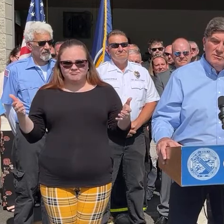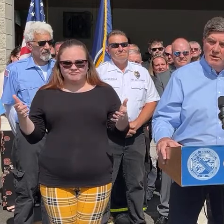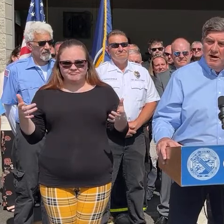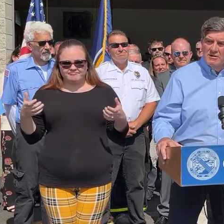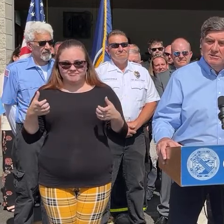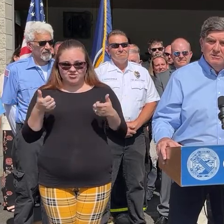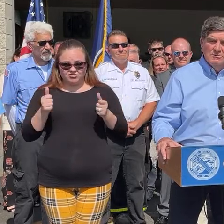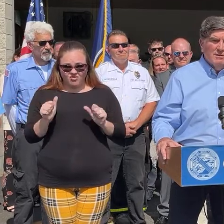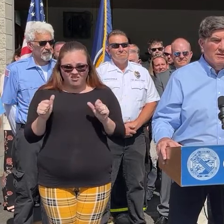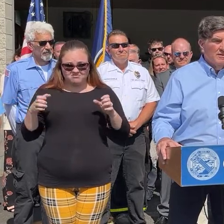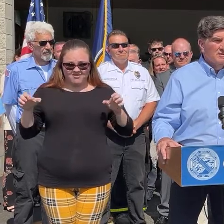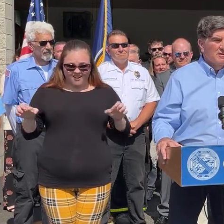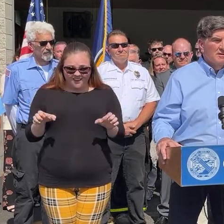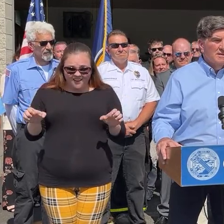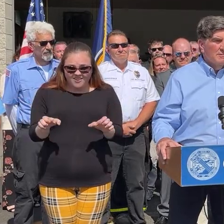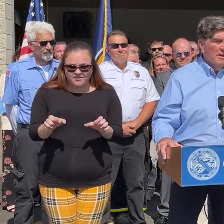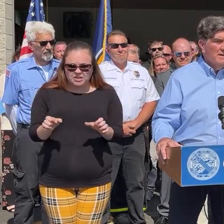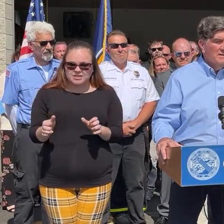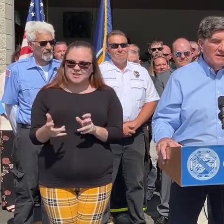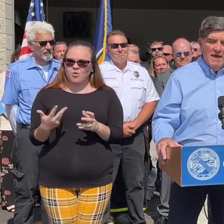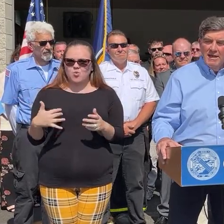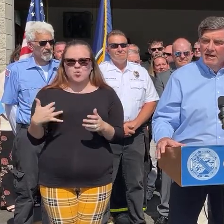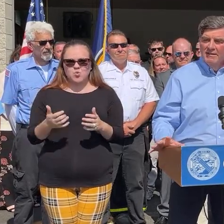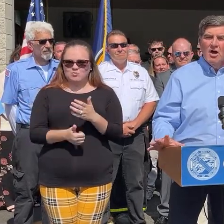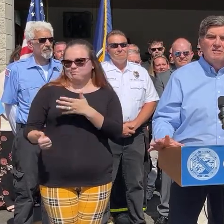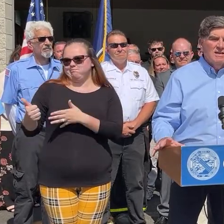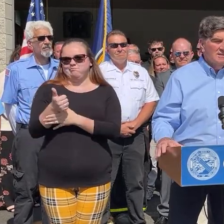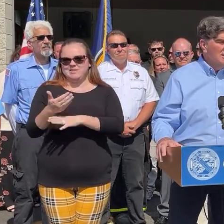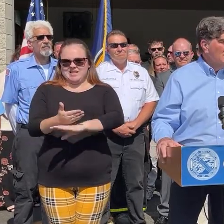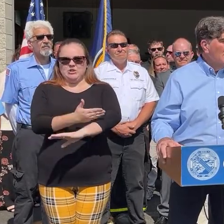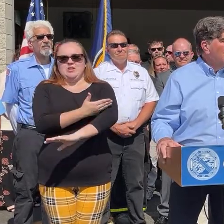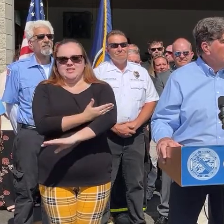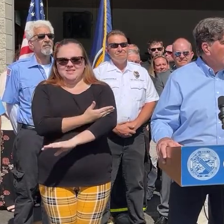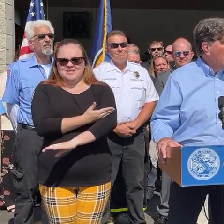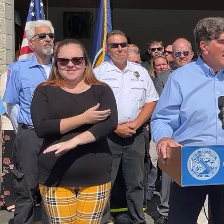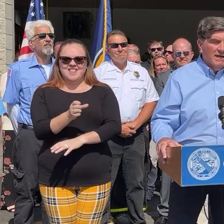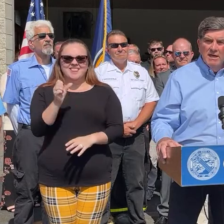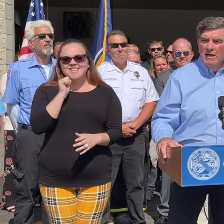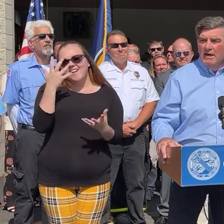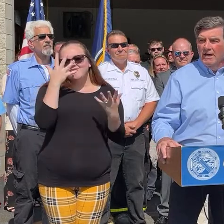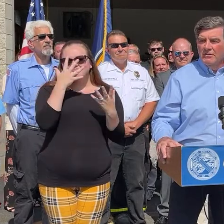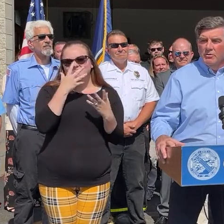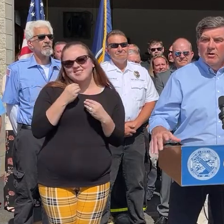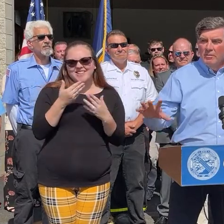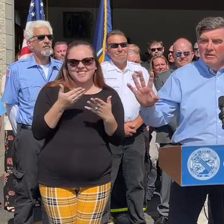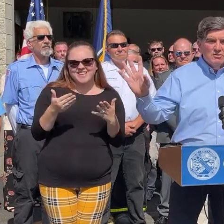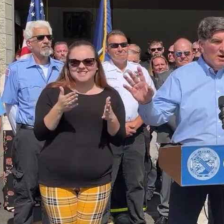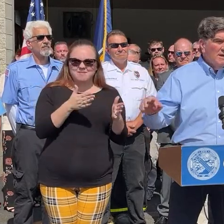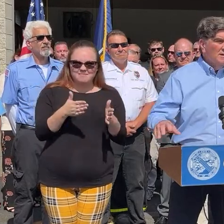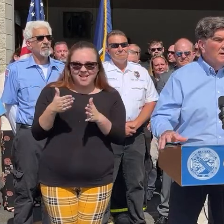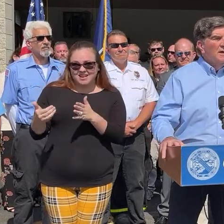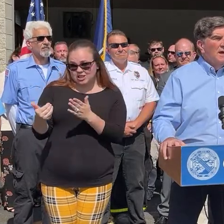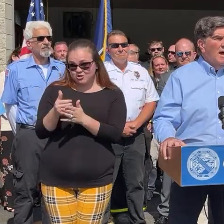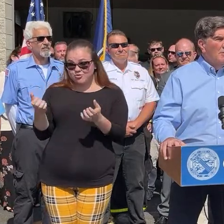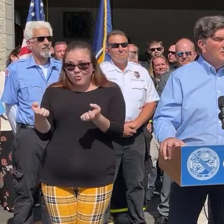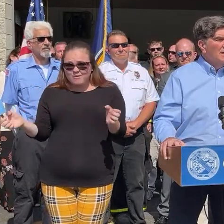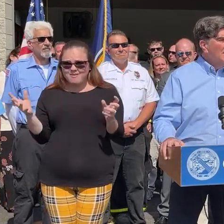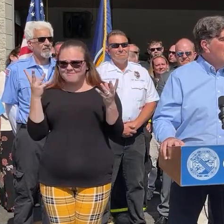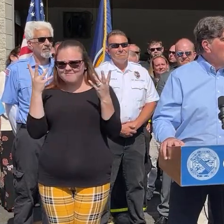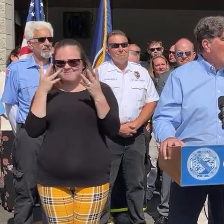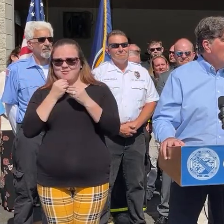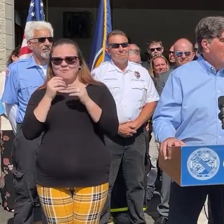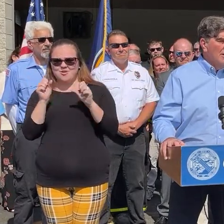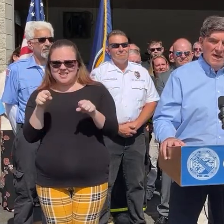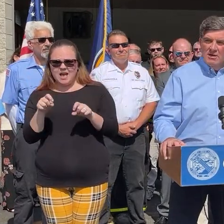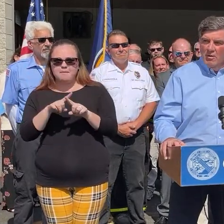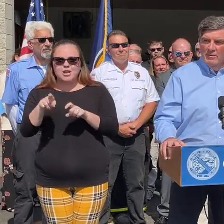tripled with regards to some of the things that are going to take place. Again, the unsexy stuff, the planning. The new equipment is great. But you need to be